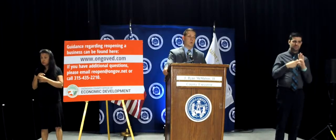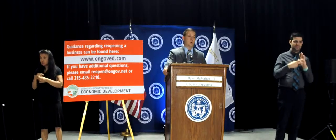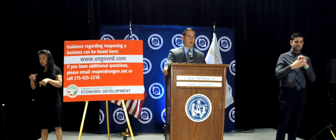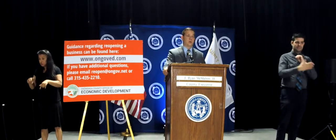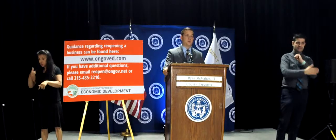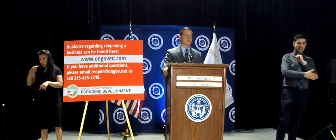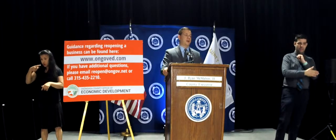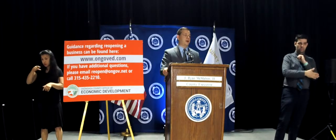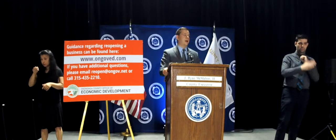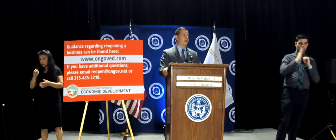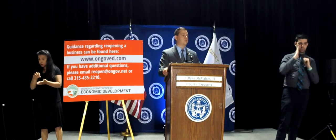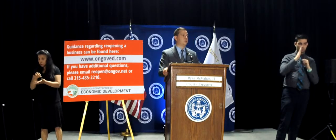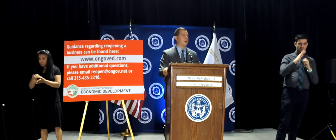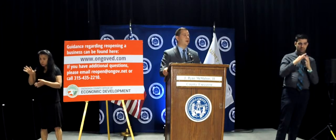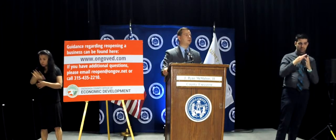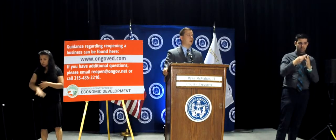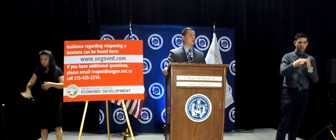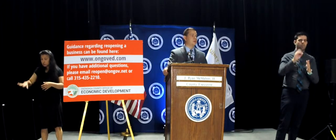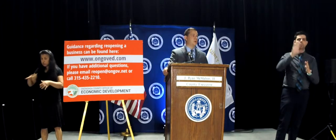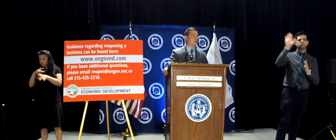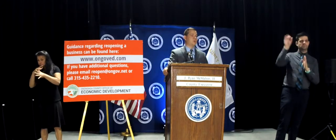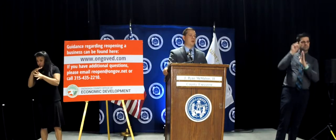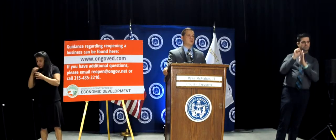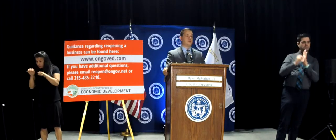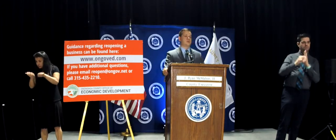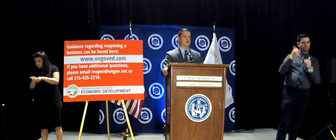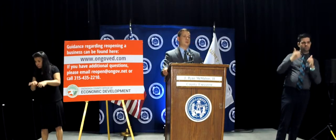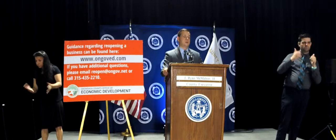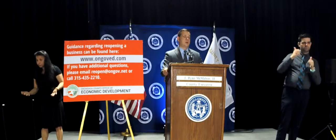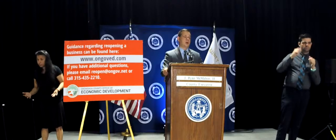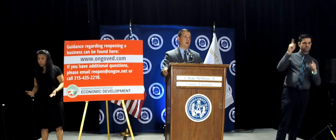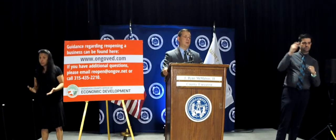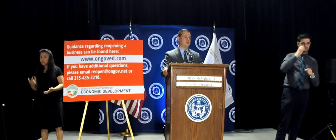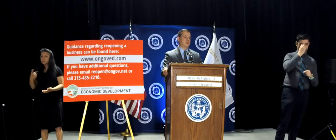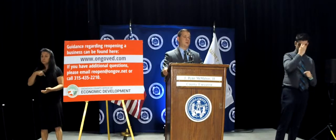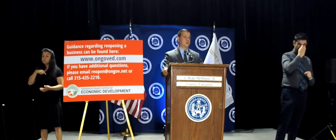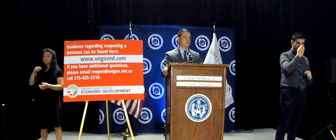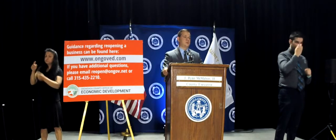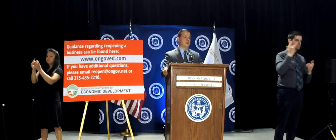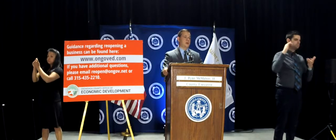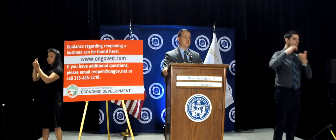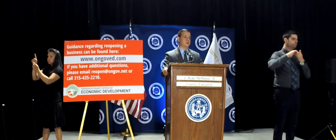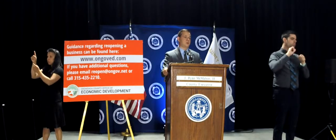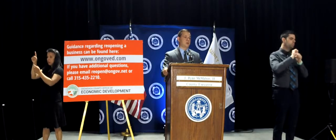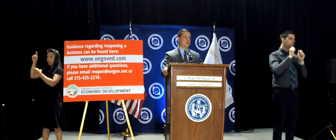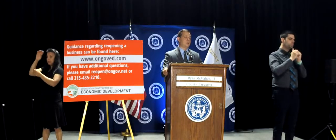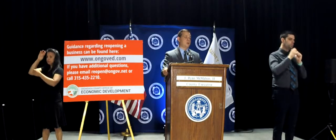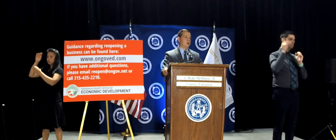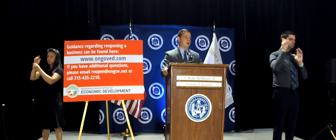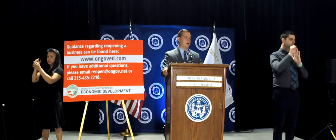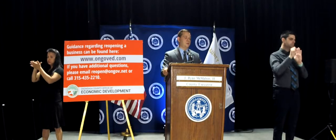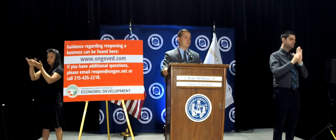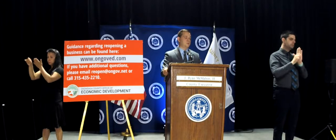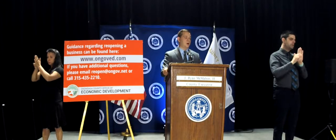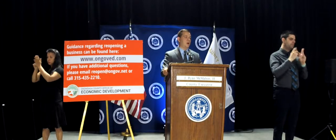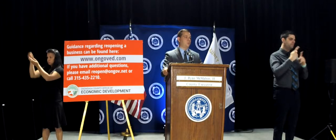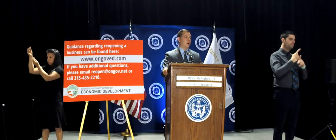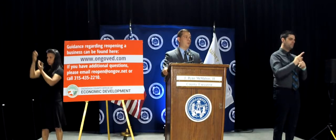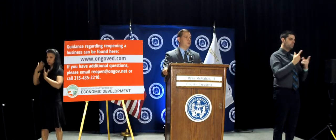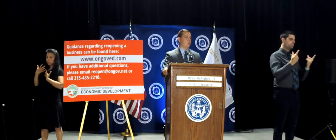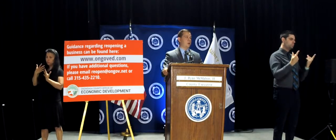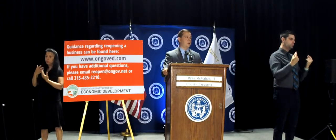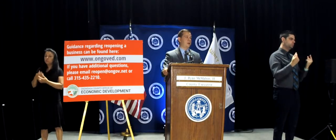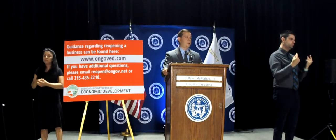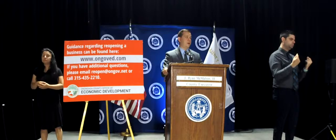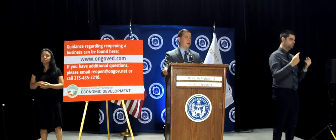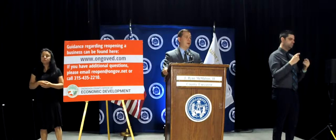on weddings? We're working with the state on guidance with that. These are questions, and there's certainly our health